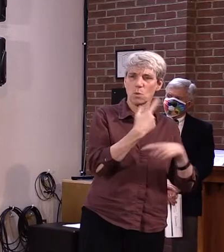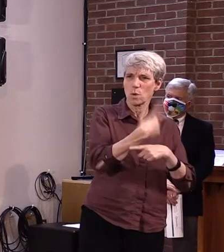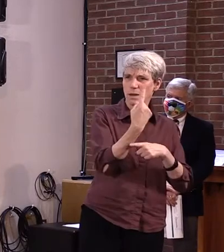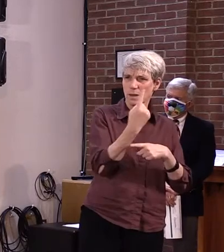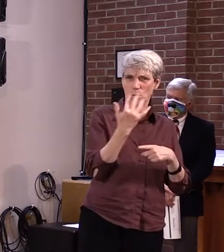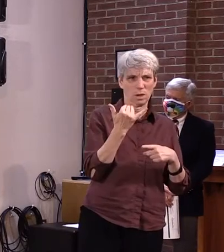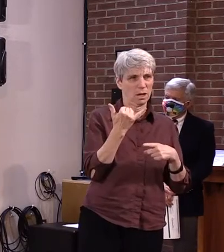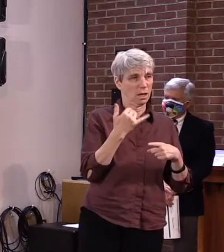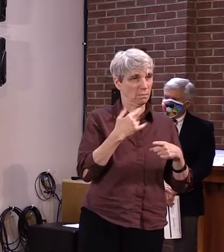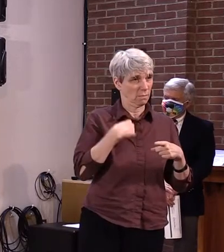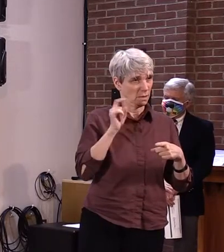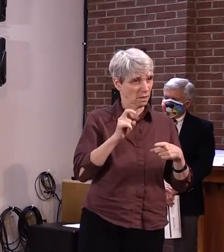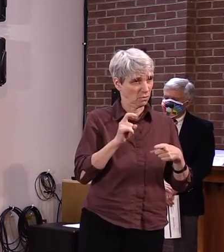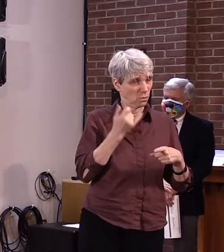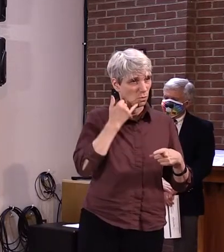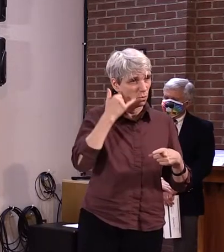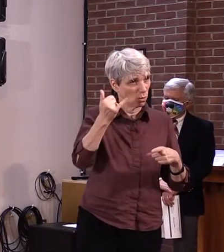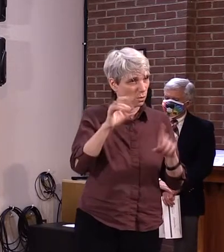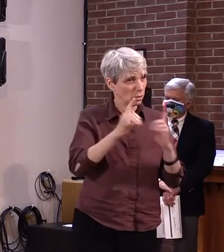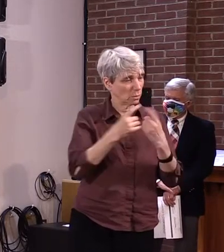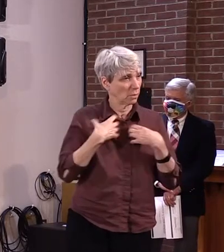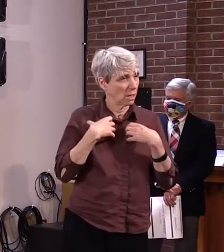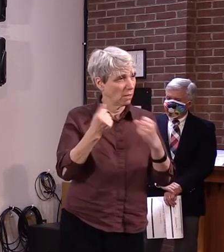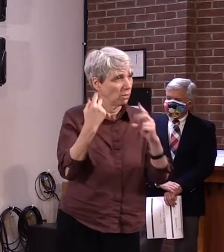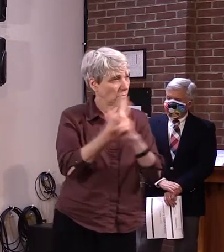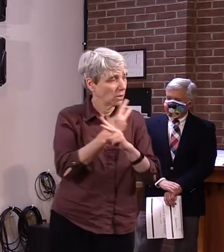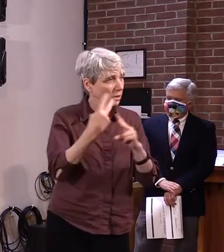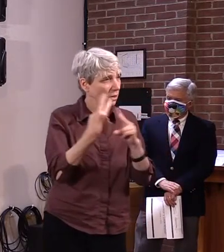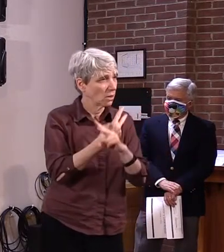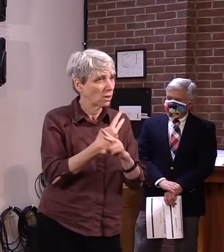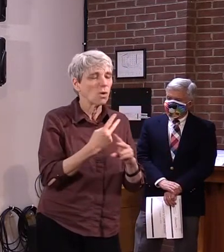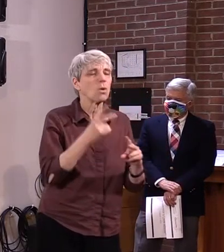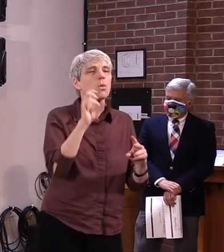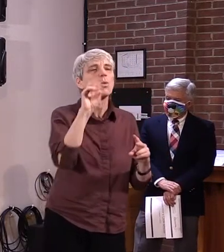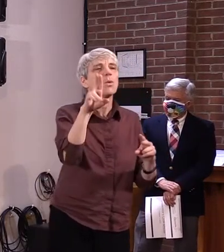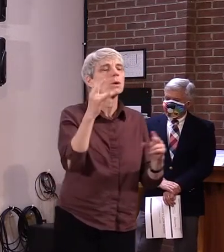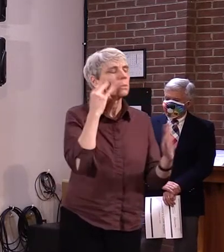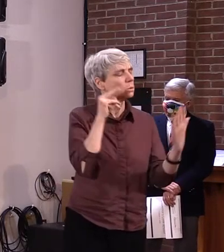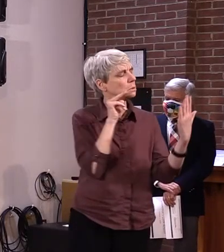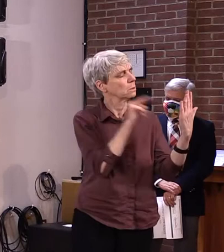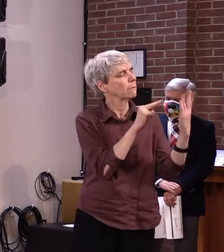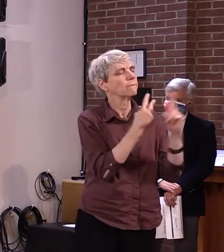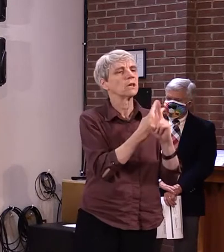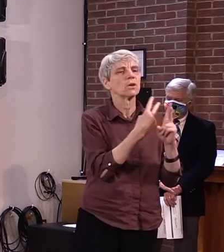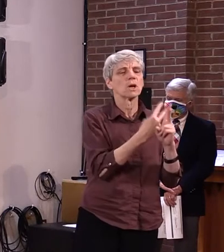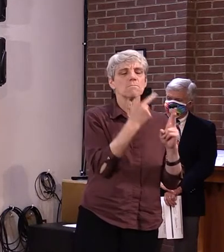changes are, or even if I'm trying to calculate how many tests there have been in a day.